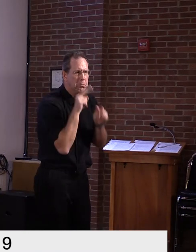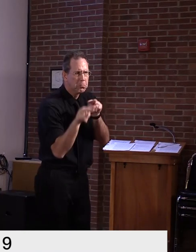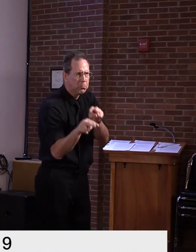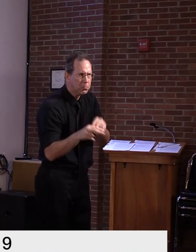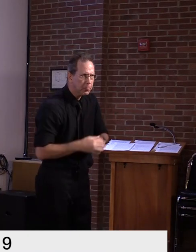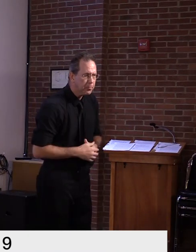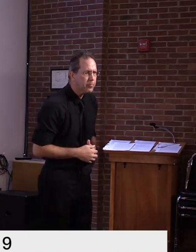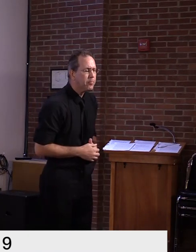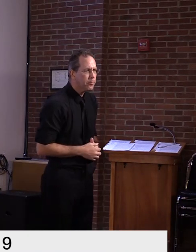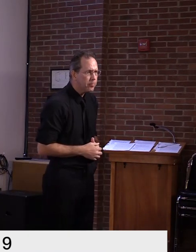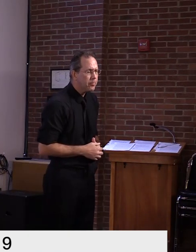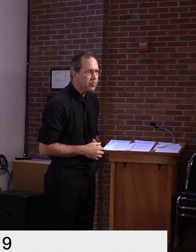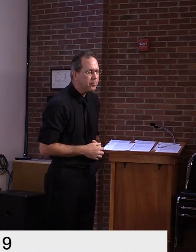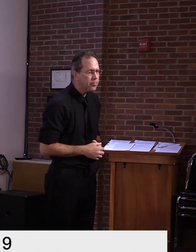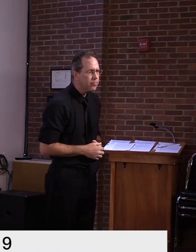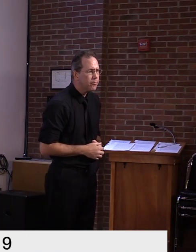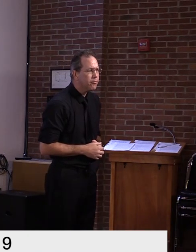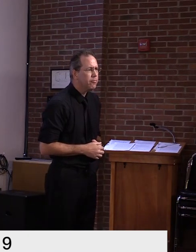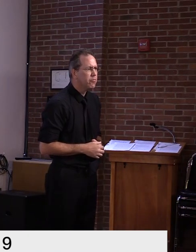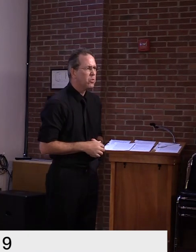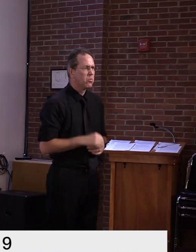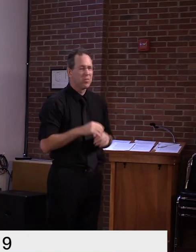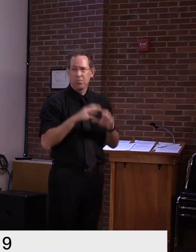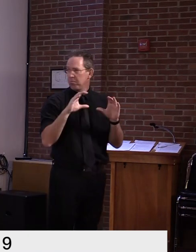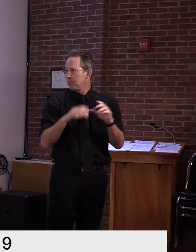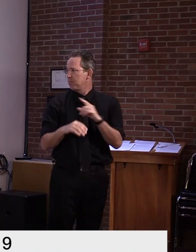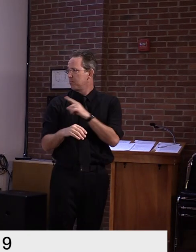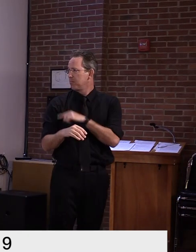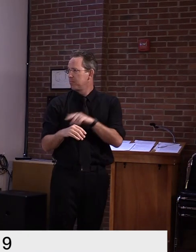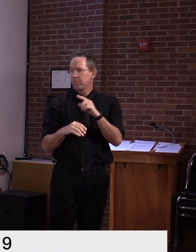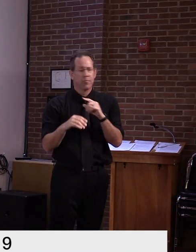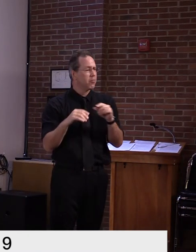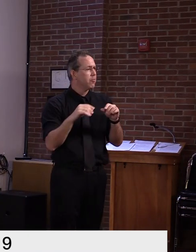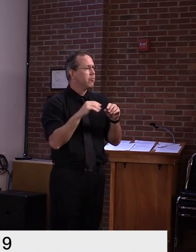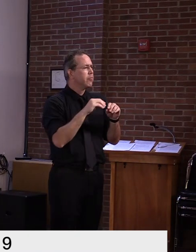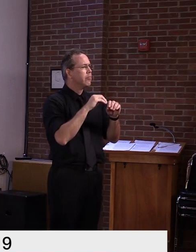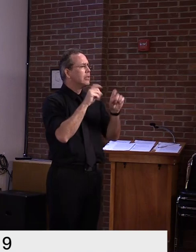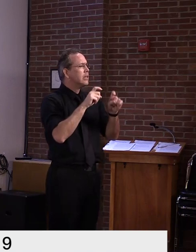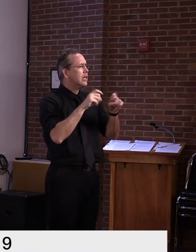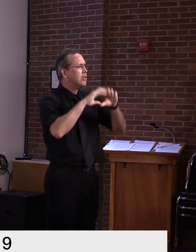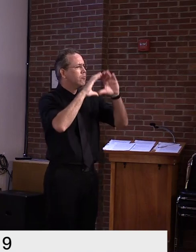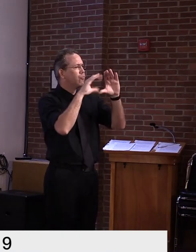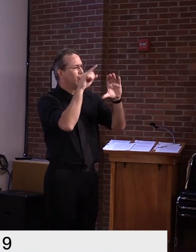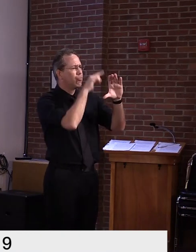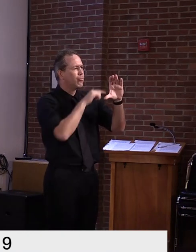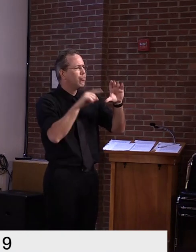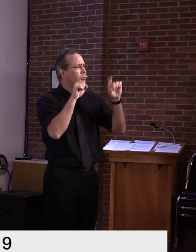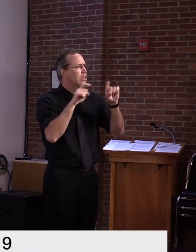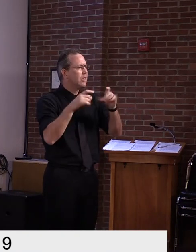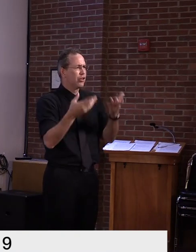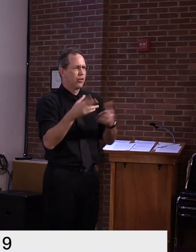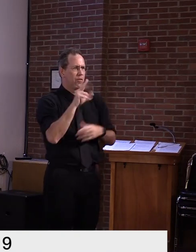they have been really positive early on, really favorable in terms of what the trends are showing.